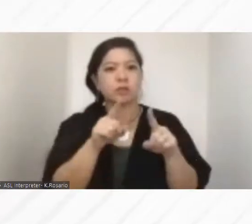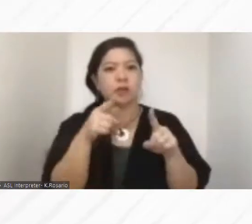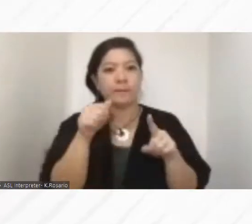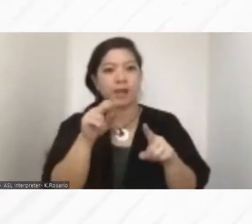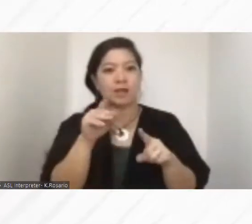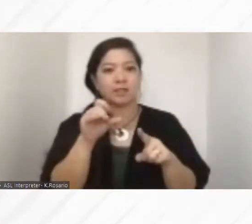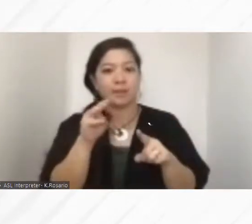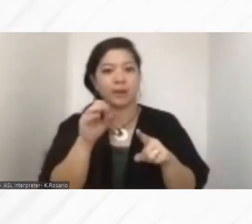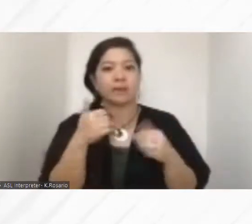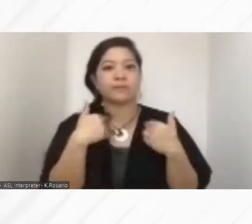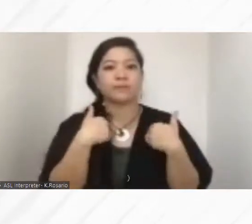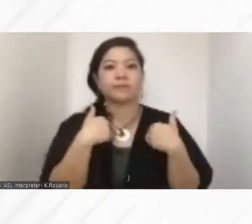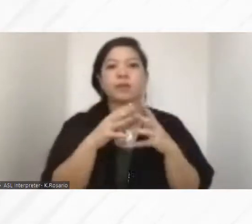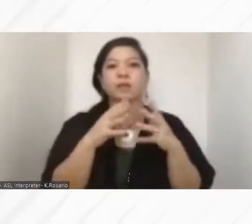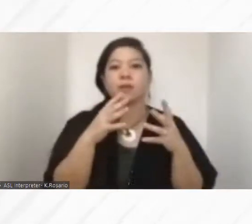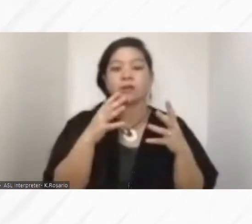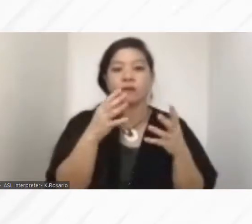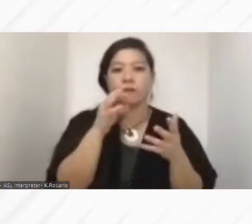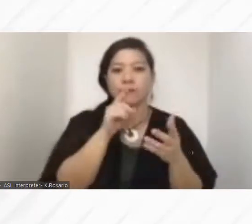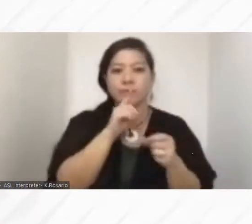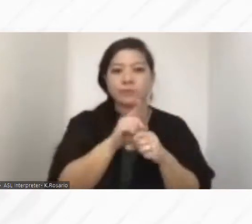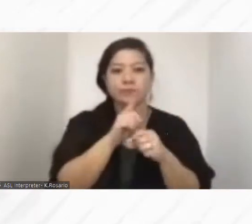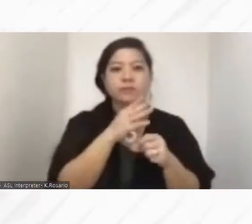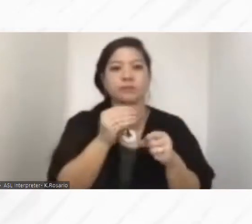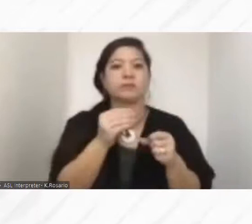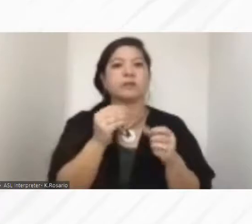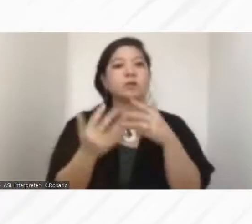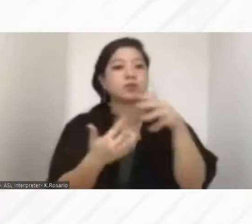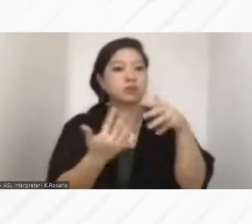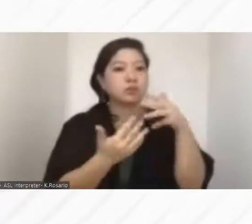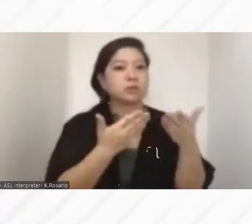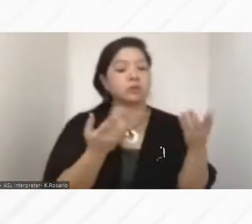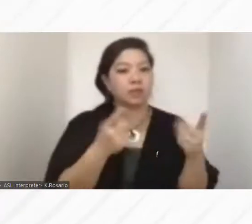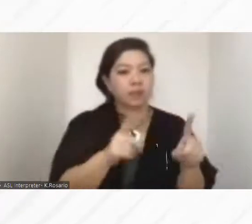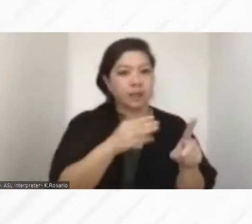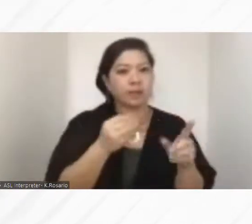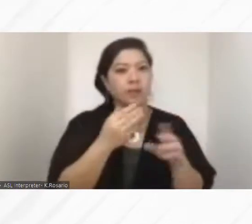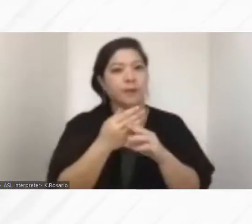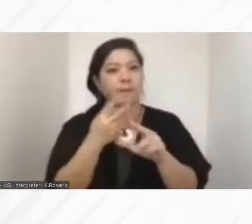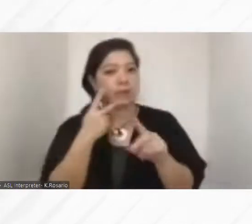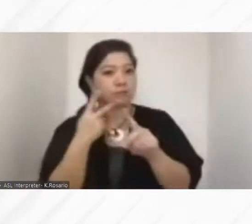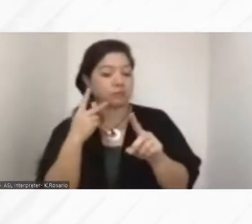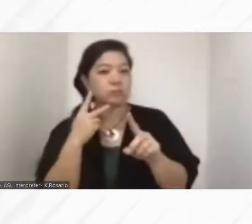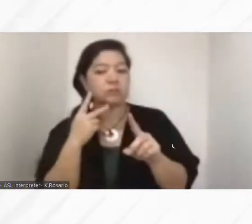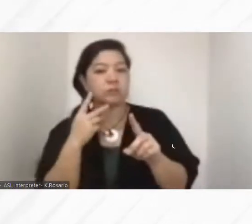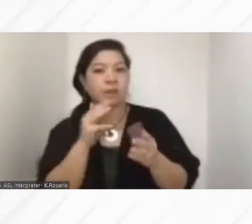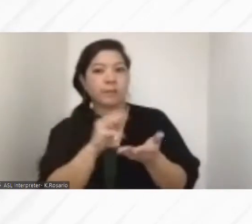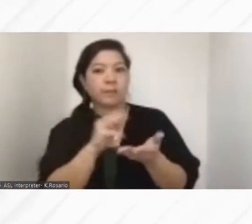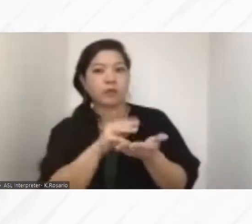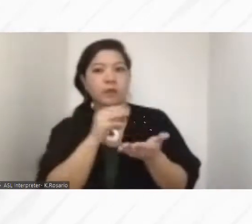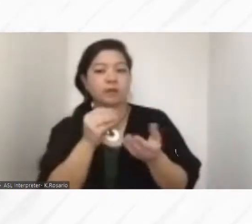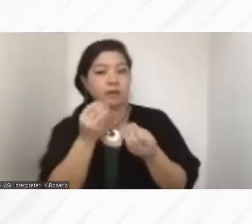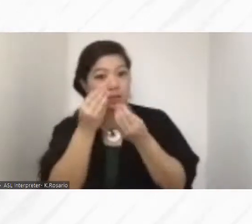virus has highlighted a multitude of factors rooted in both pre-existing social conditions and pre-existing medical conditions that conspire to